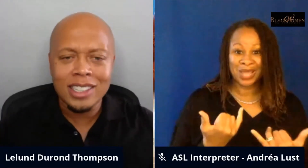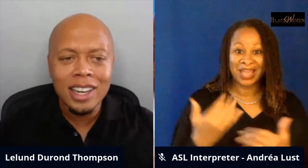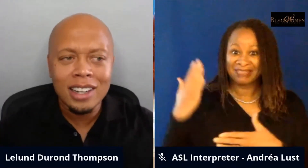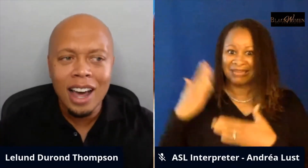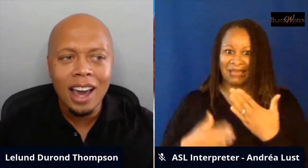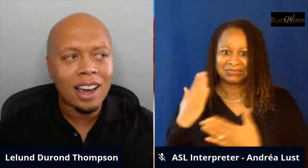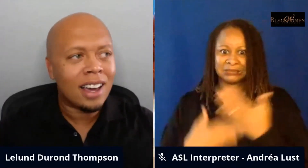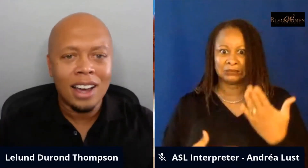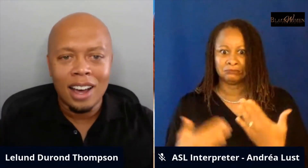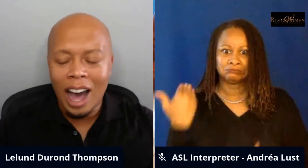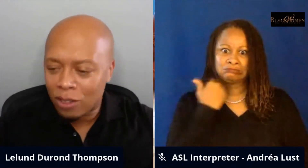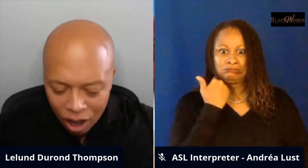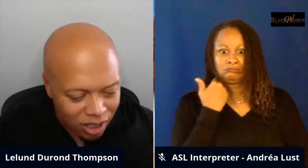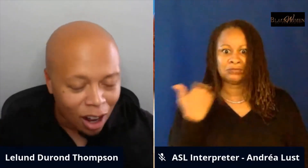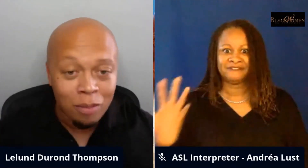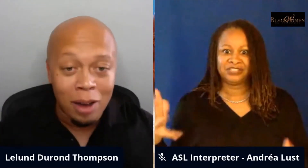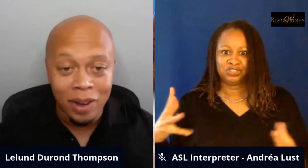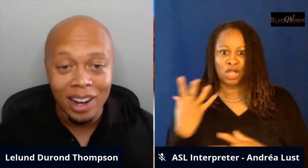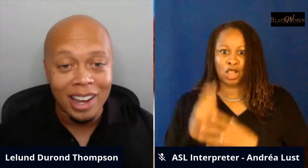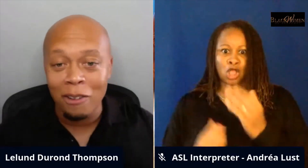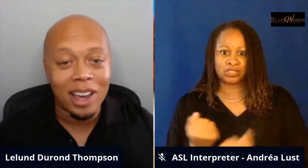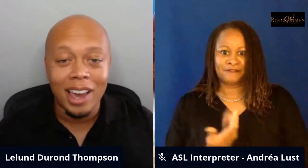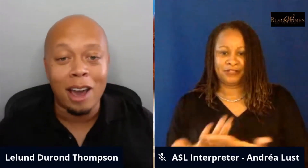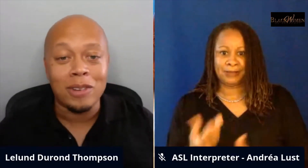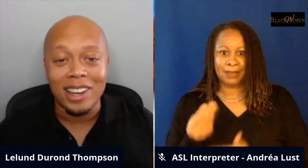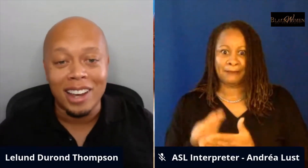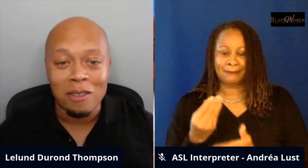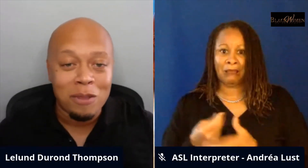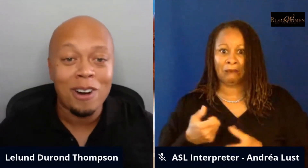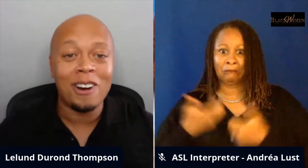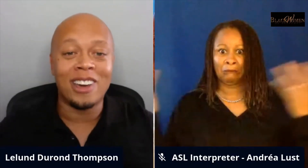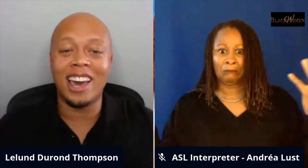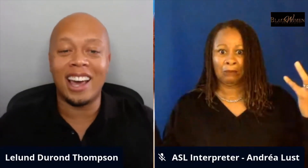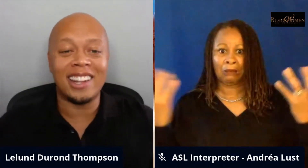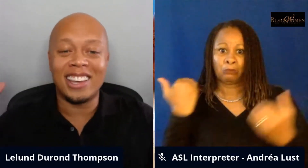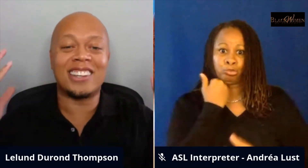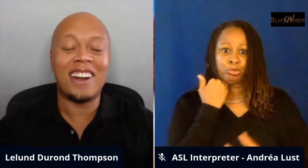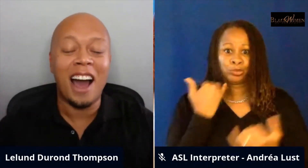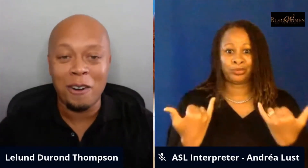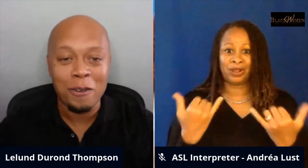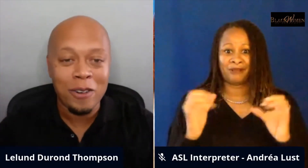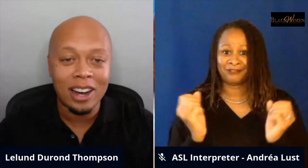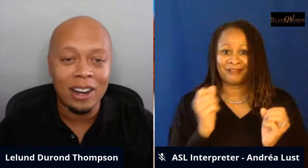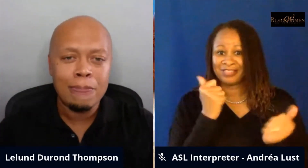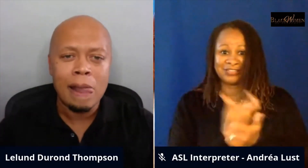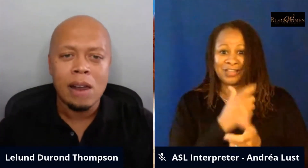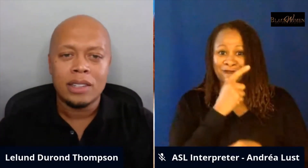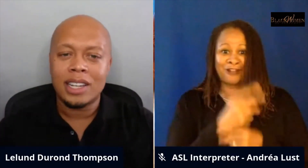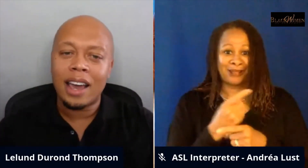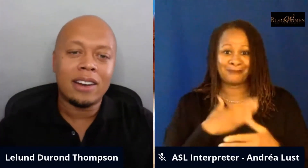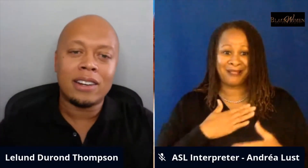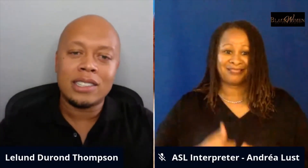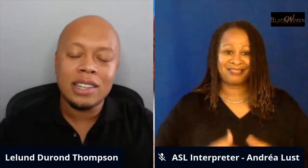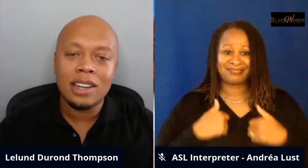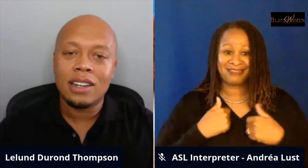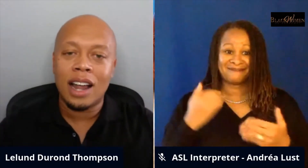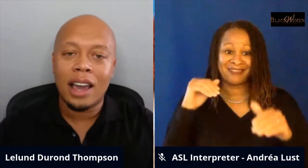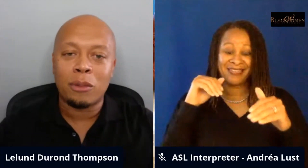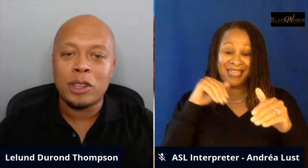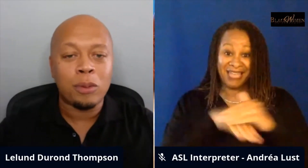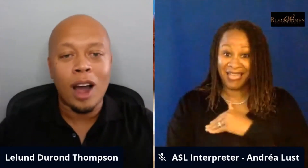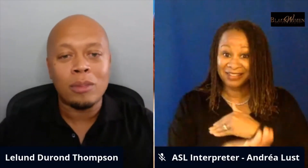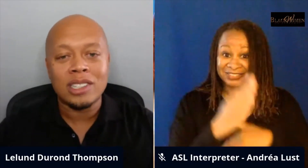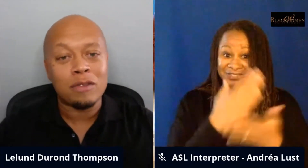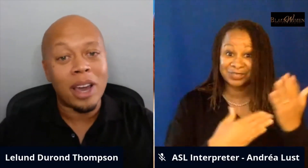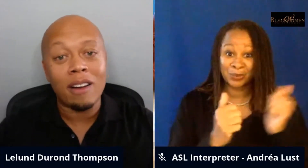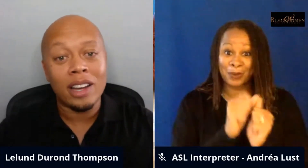of the scene, like, I've lost all my money. I went gambling and I'm broke and things are not going well. Did I enter the scene like